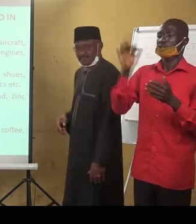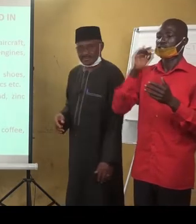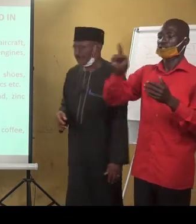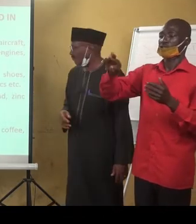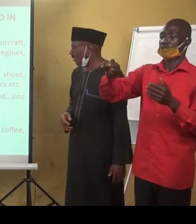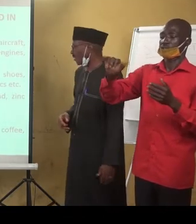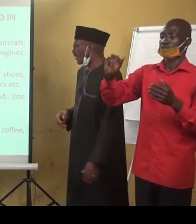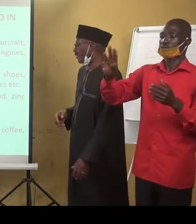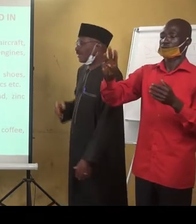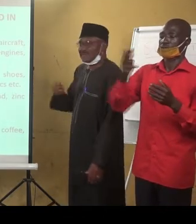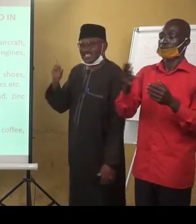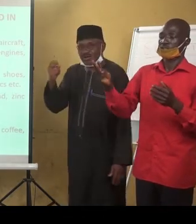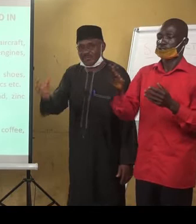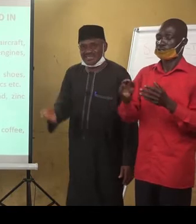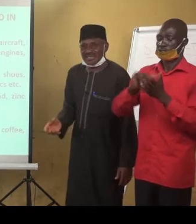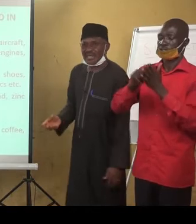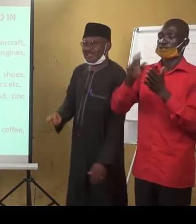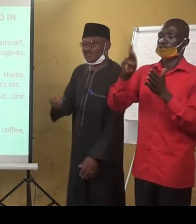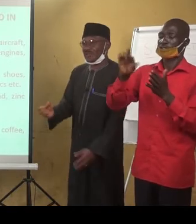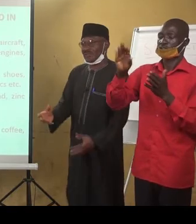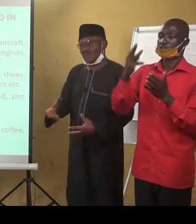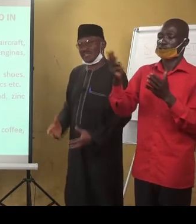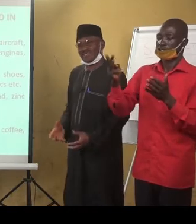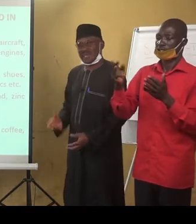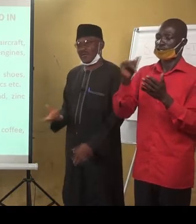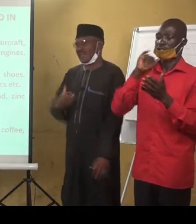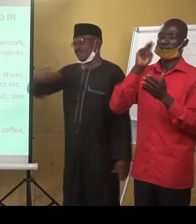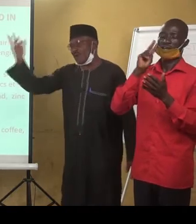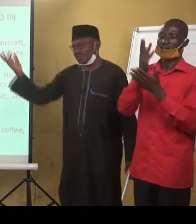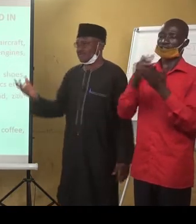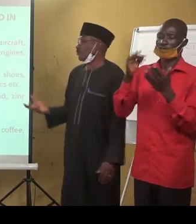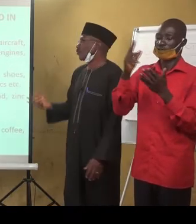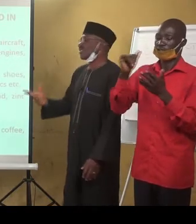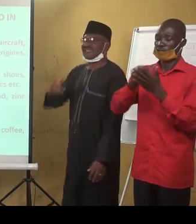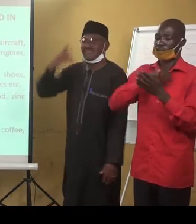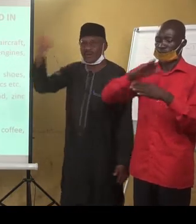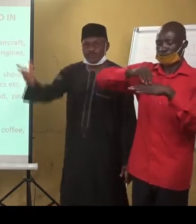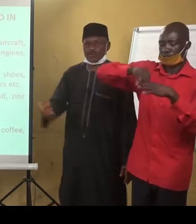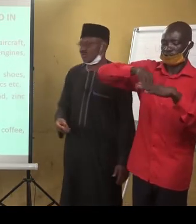material. These raw material are some of the raw material we export